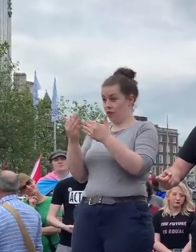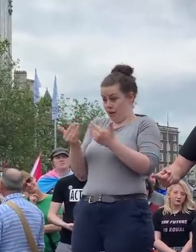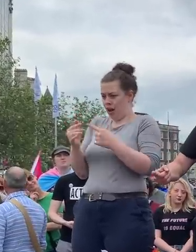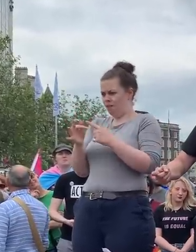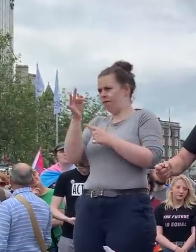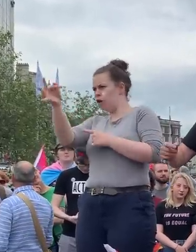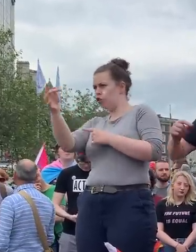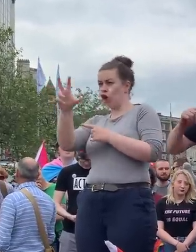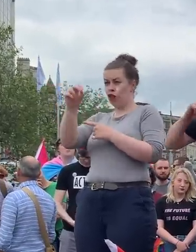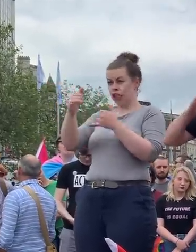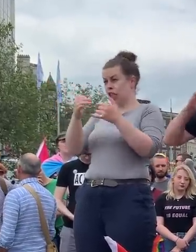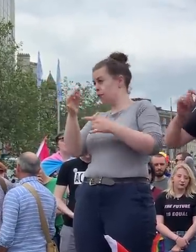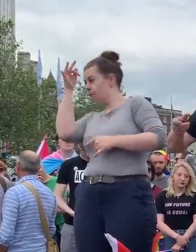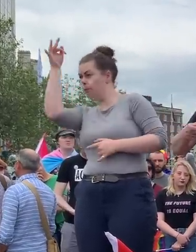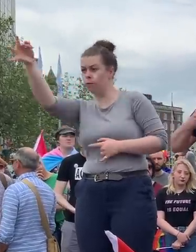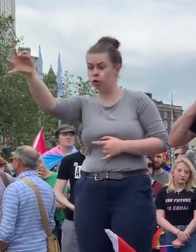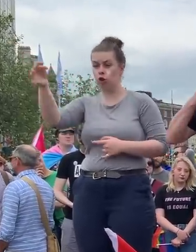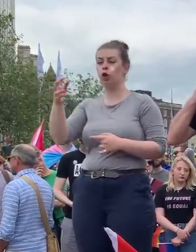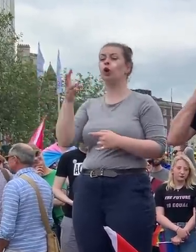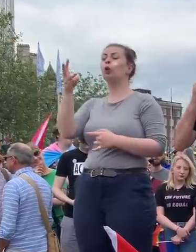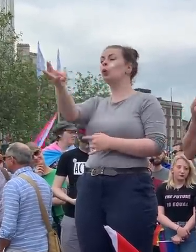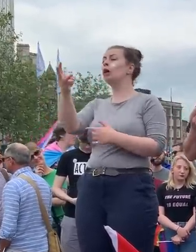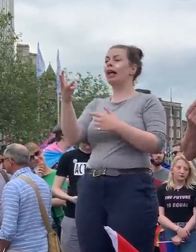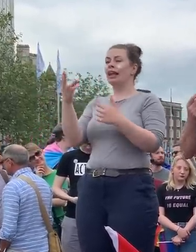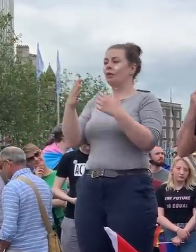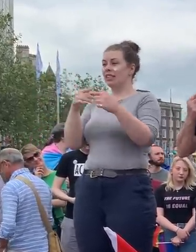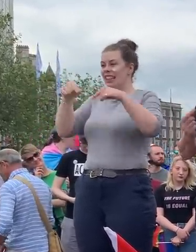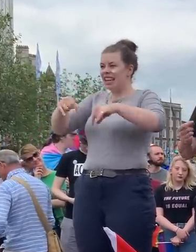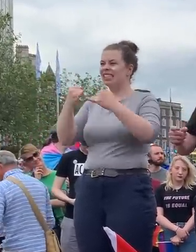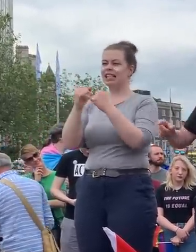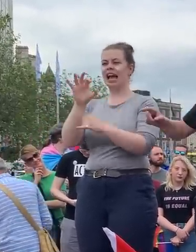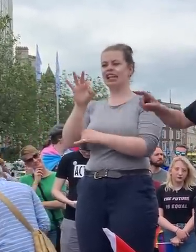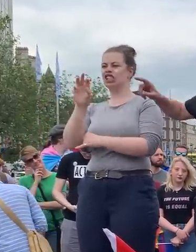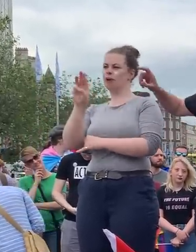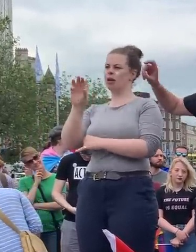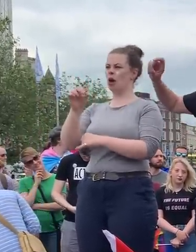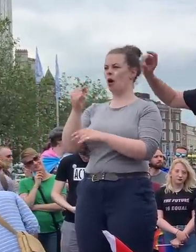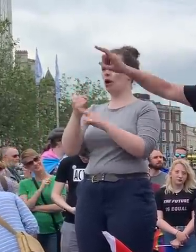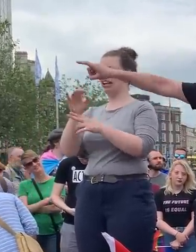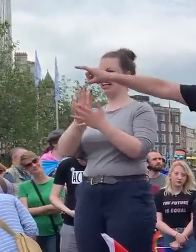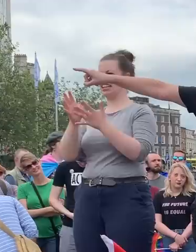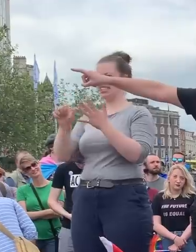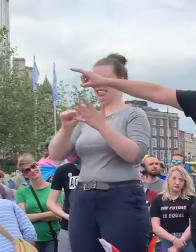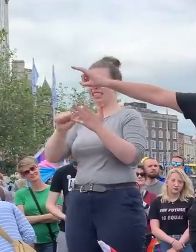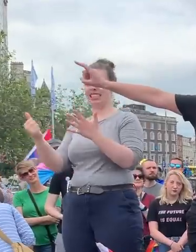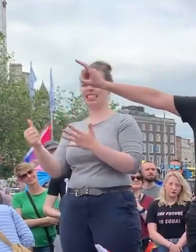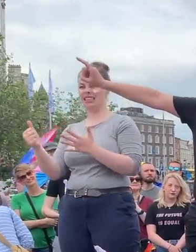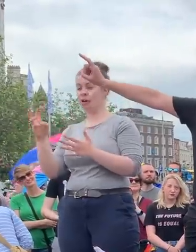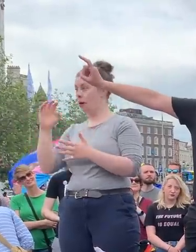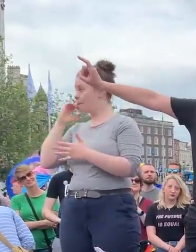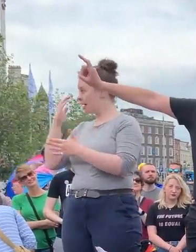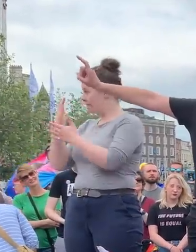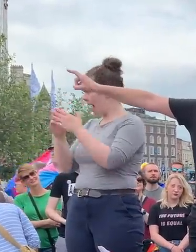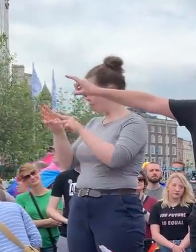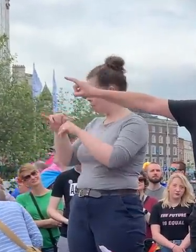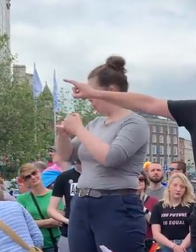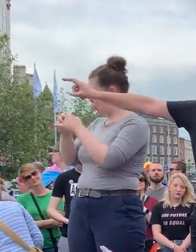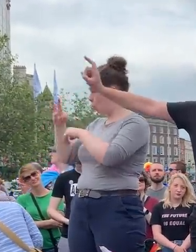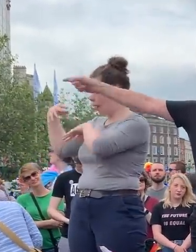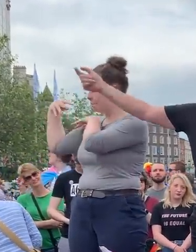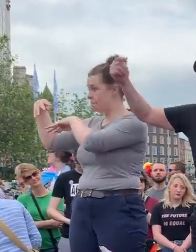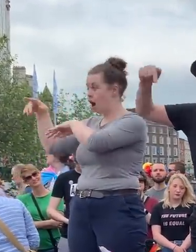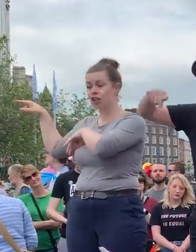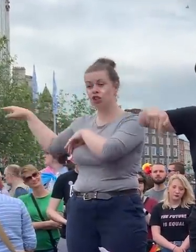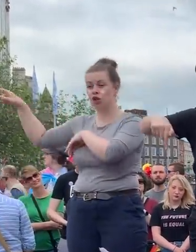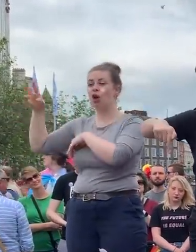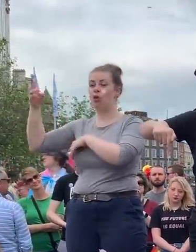years from now, this is going to be like the GPO in 1916, because half the people that are marching past there today